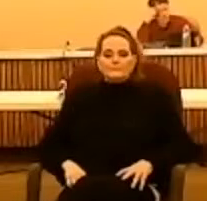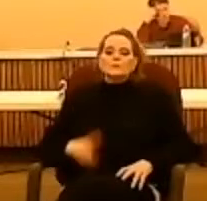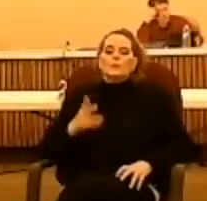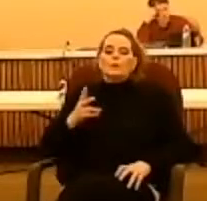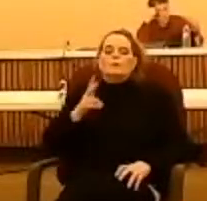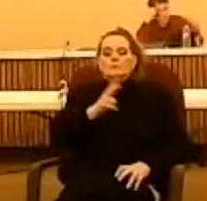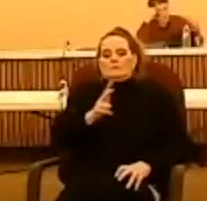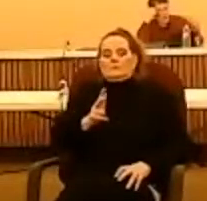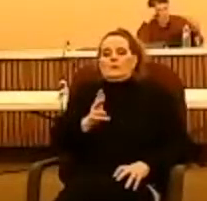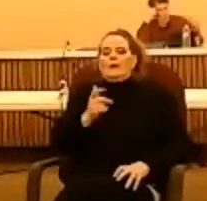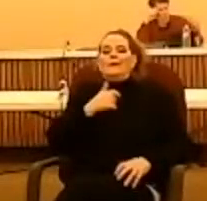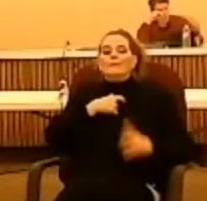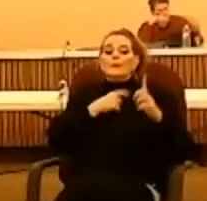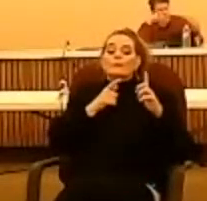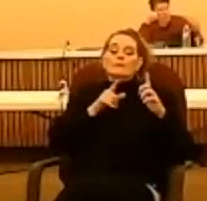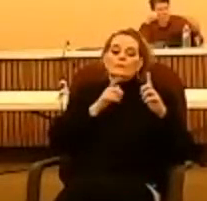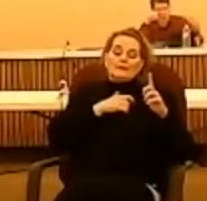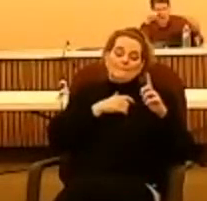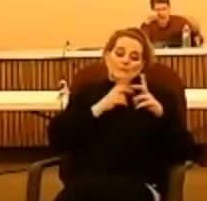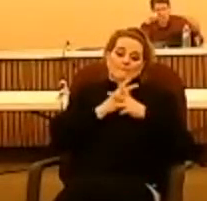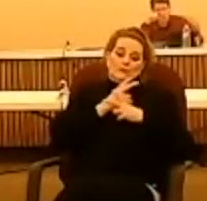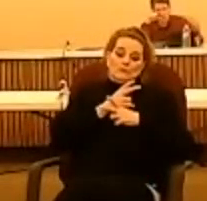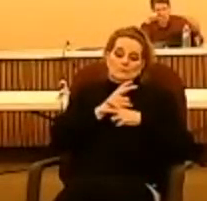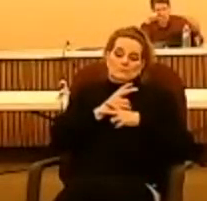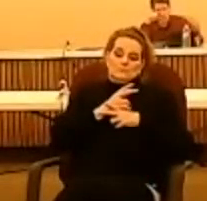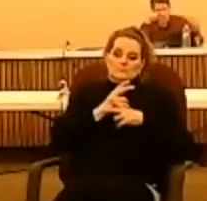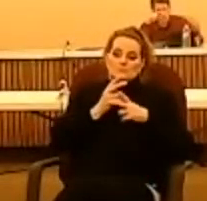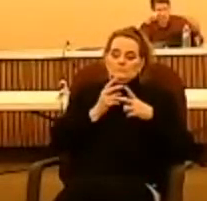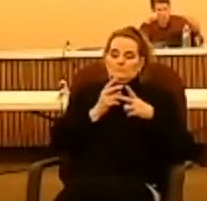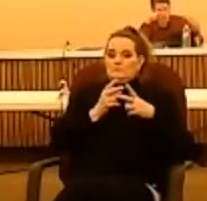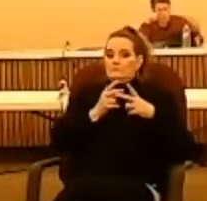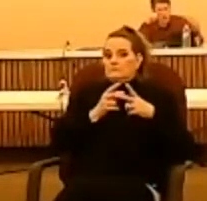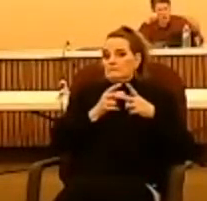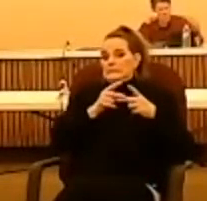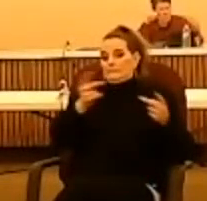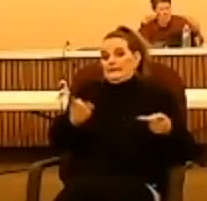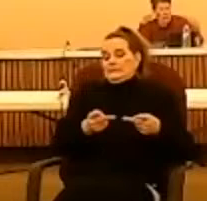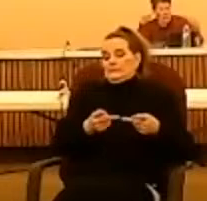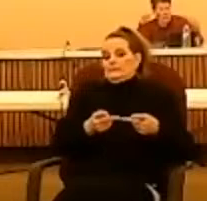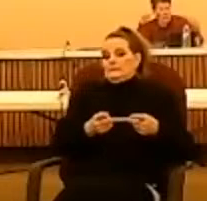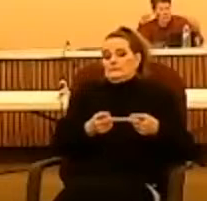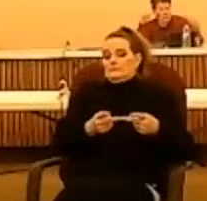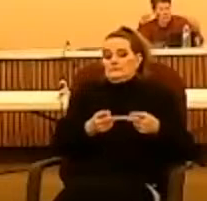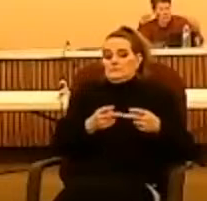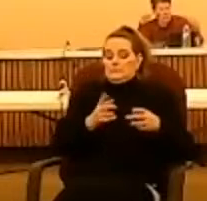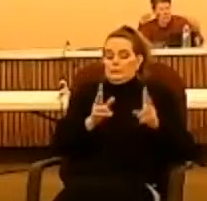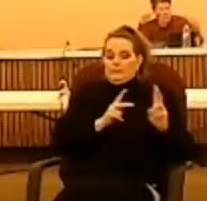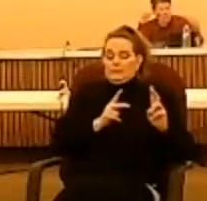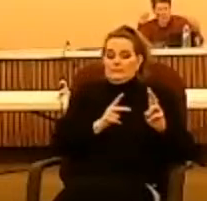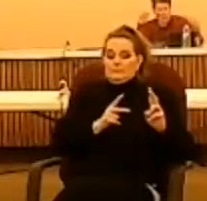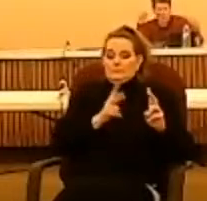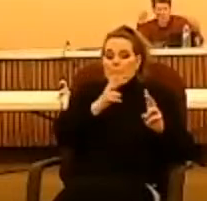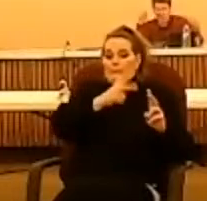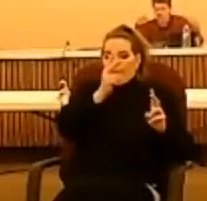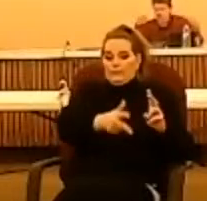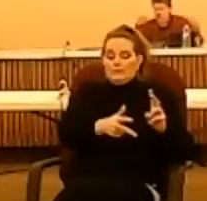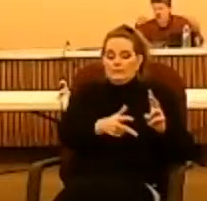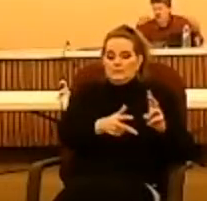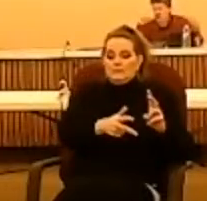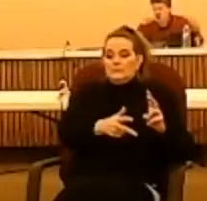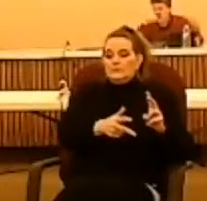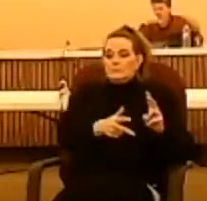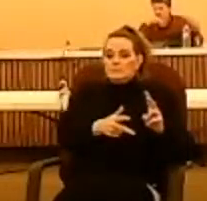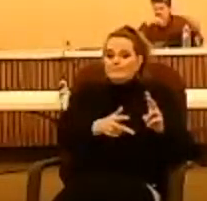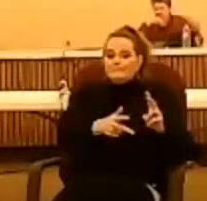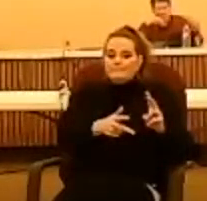have to find spaces to have off-street parking spaces,